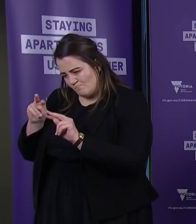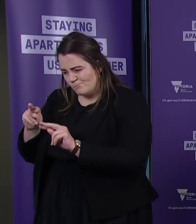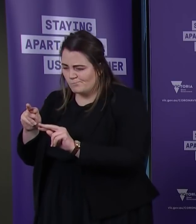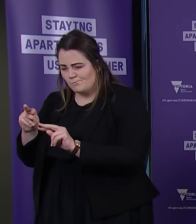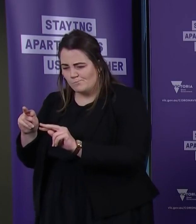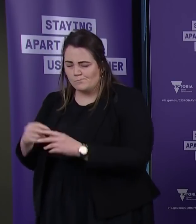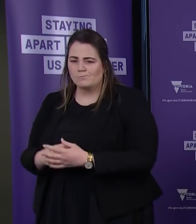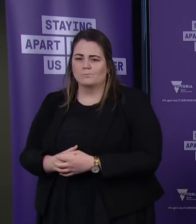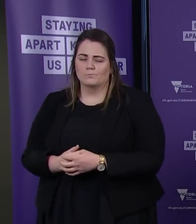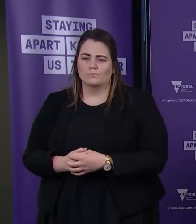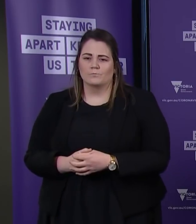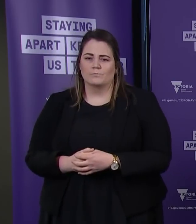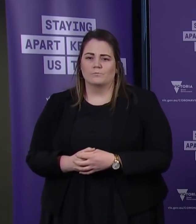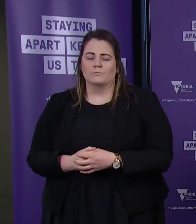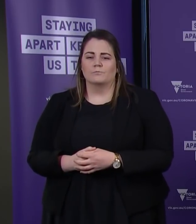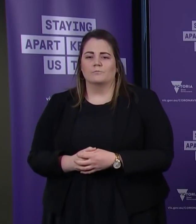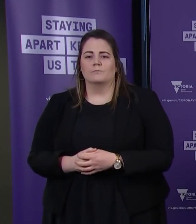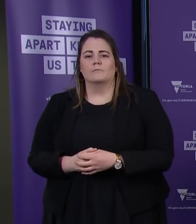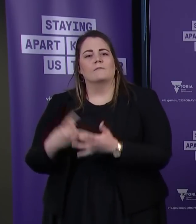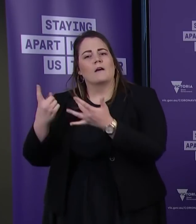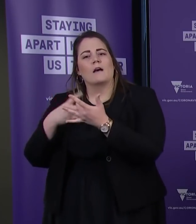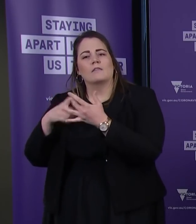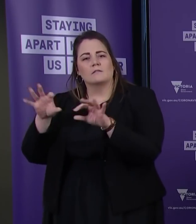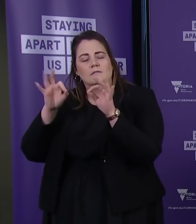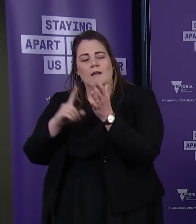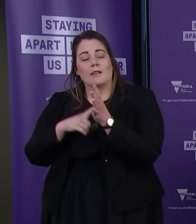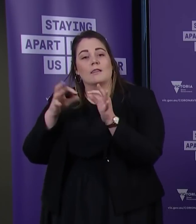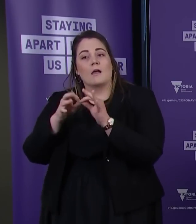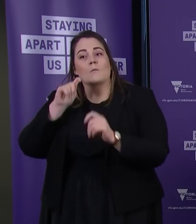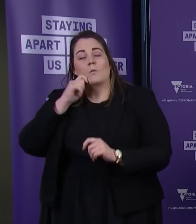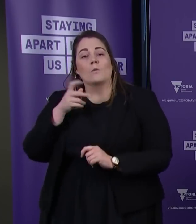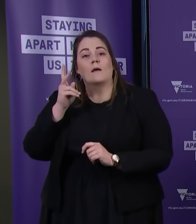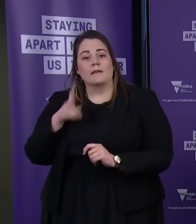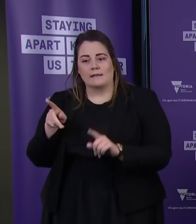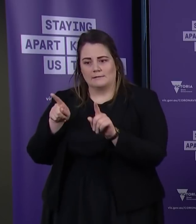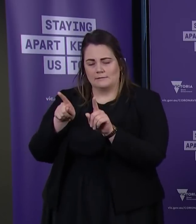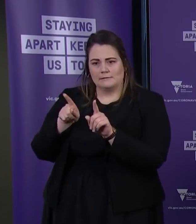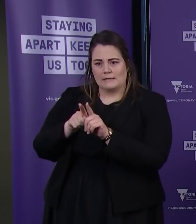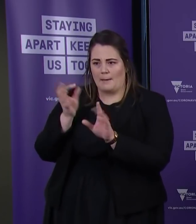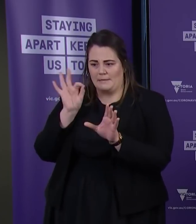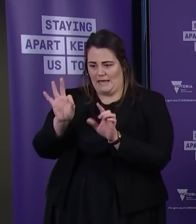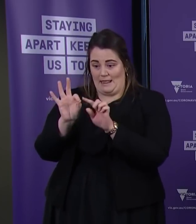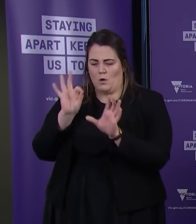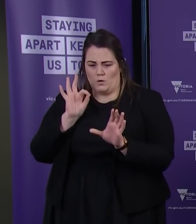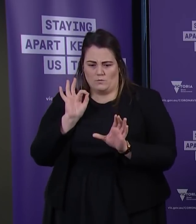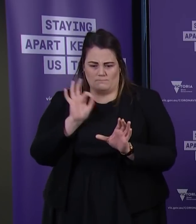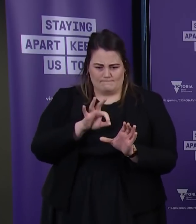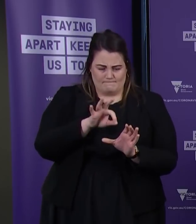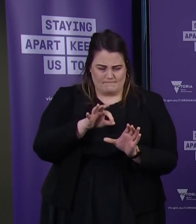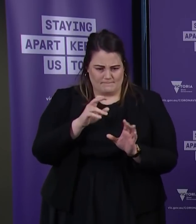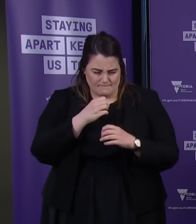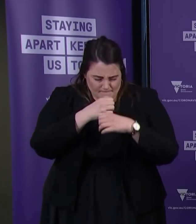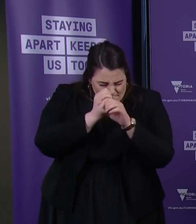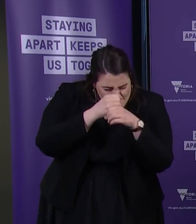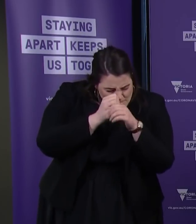The reference laboratory often reruns the test to try and give a definitive